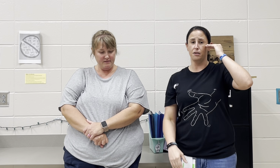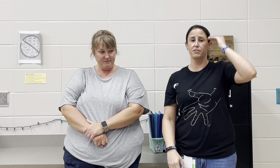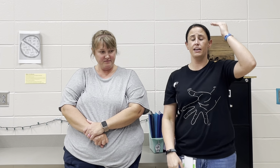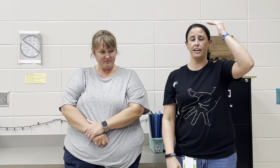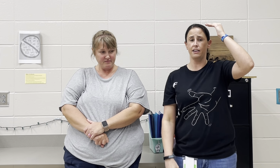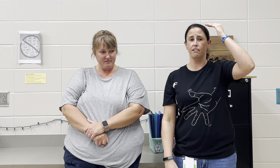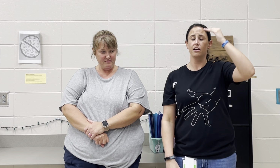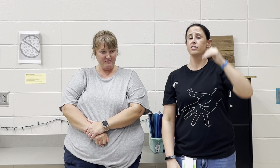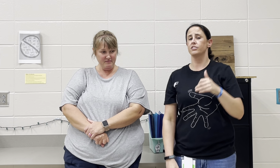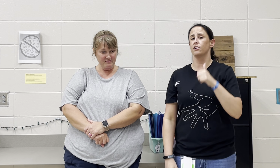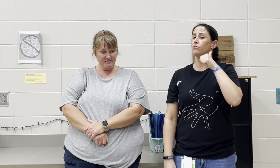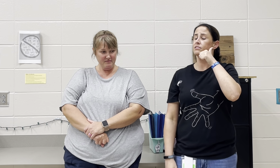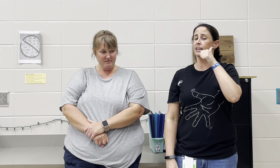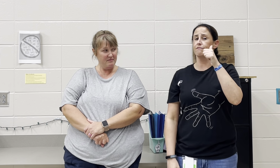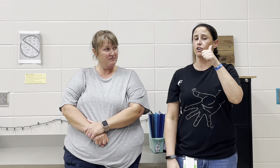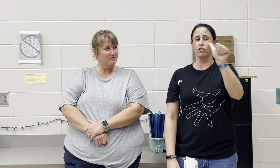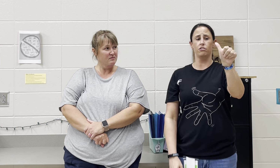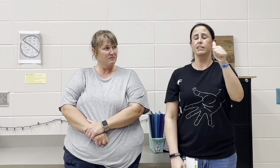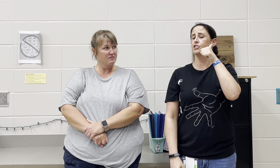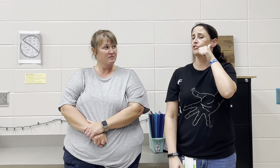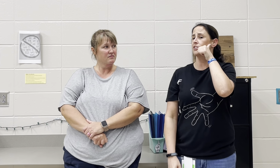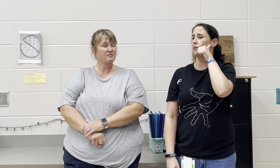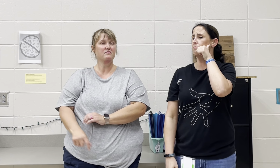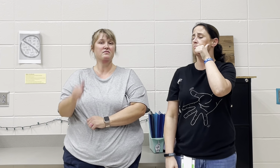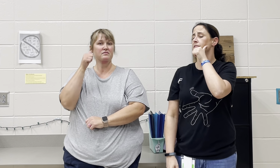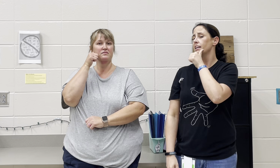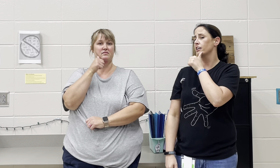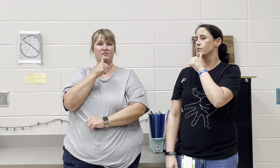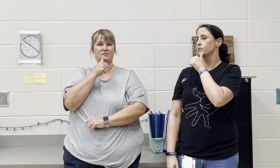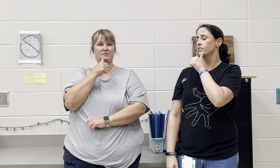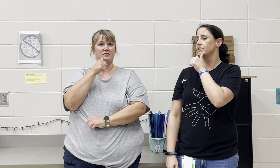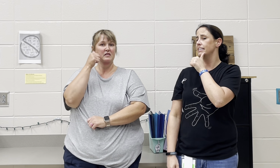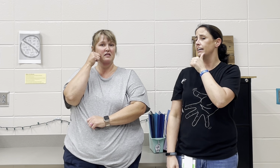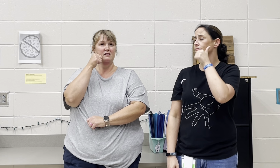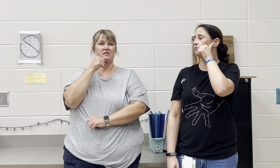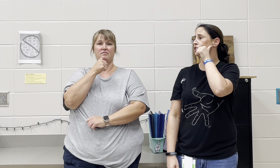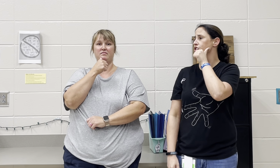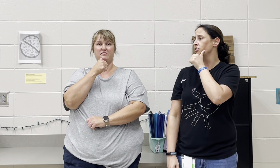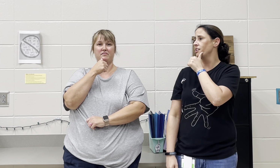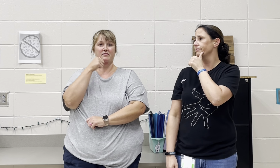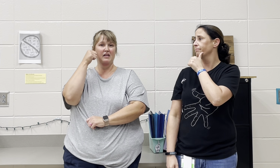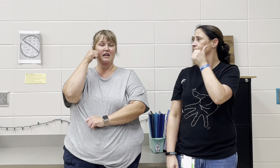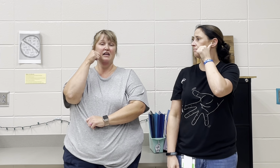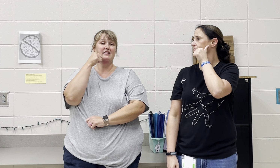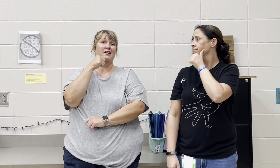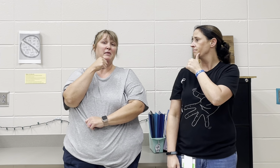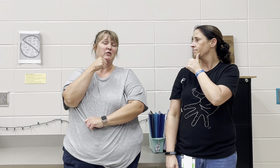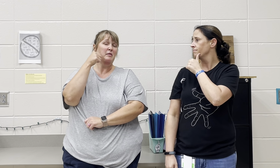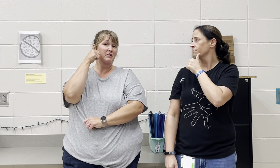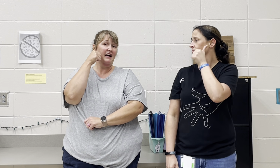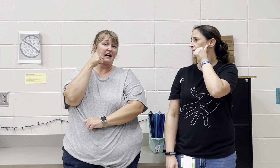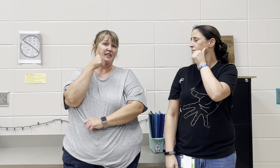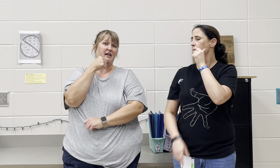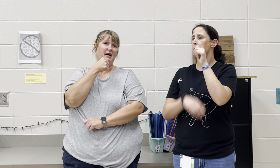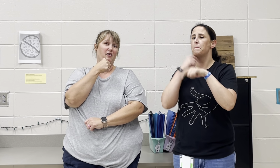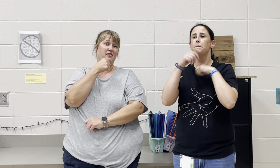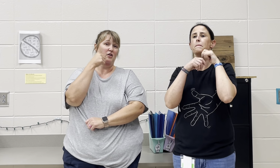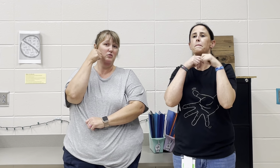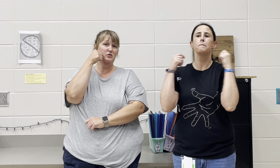of the head. So sign for girl, it's your thumb, and it goes down your jawline. To help me remember that, I think about in the old school